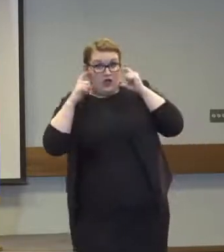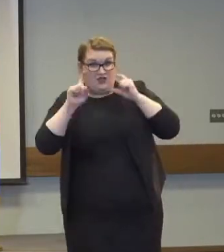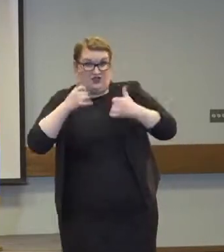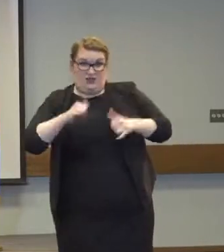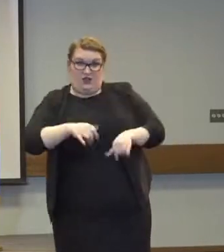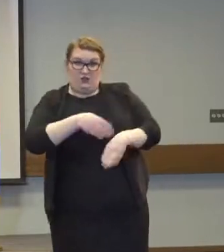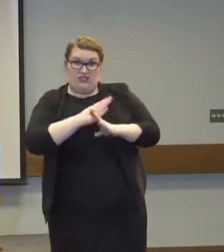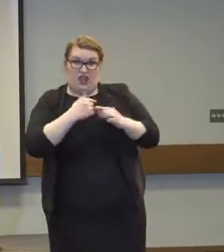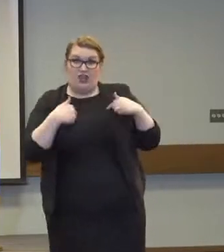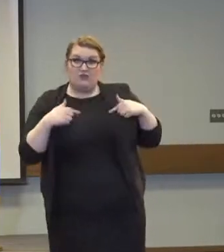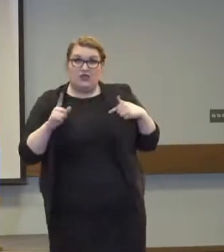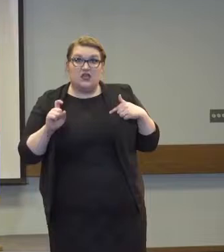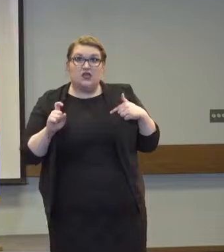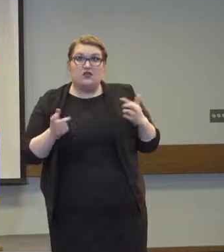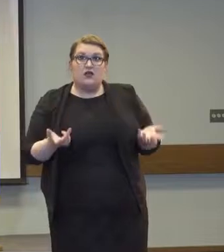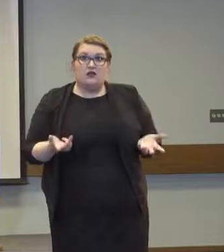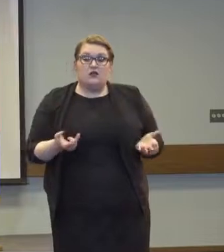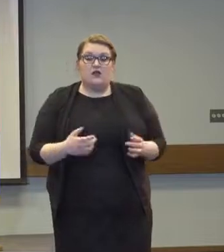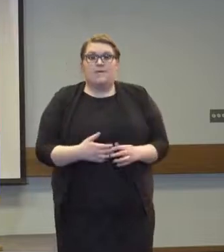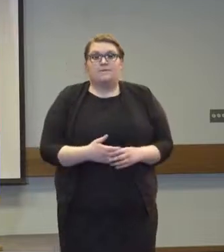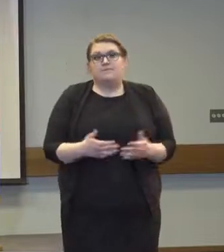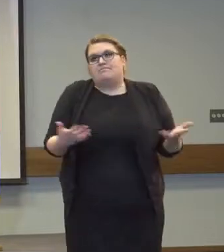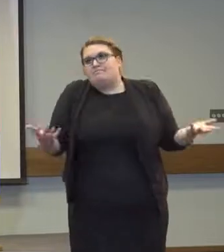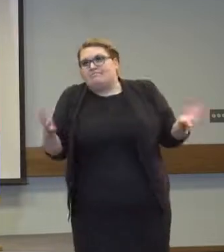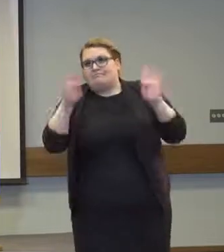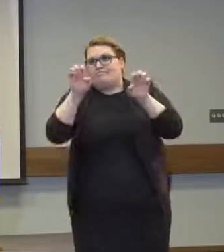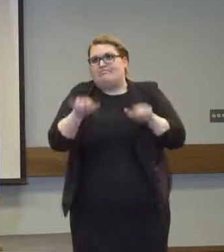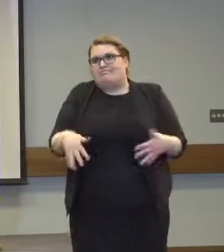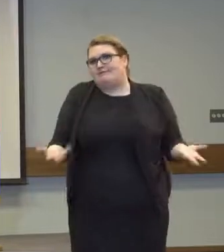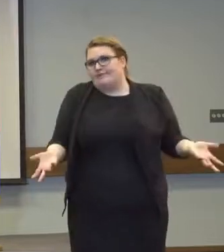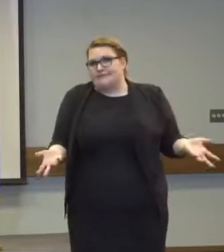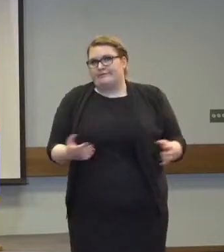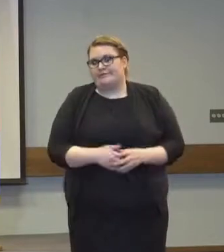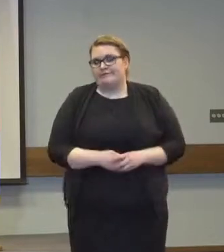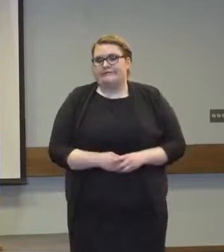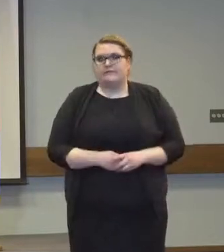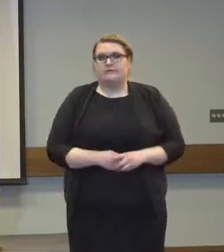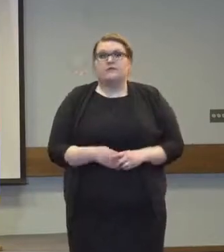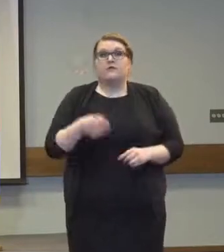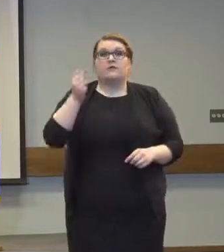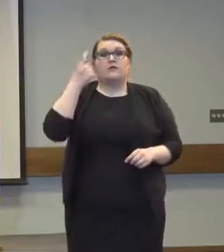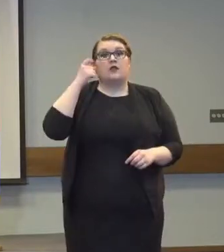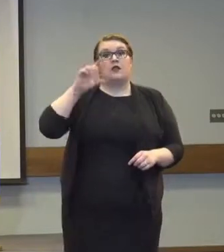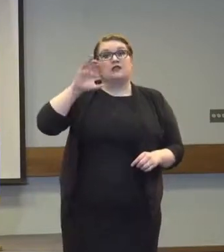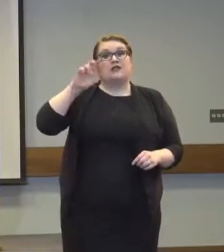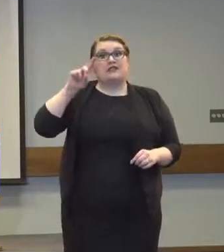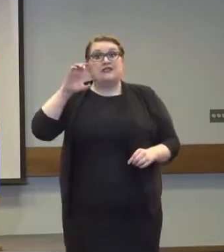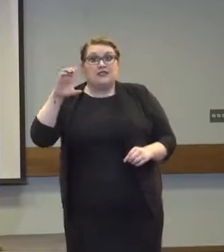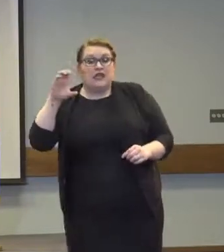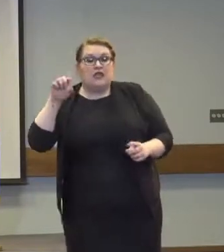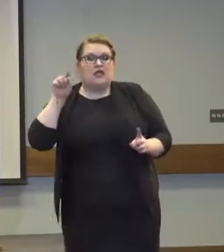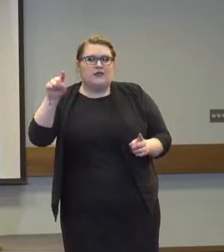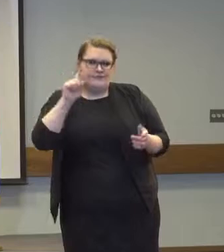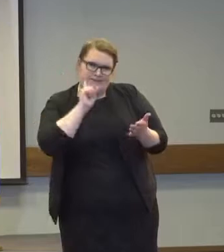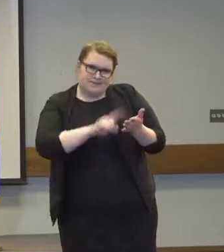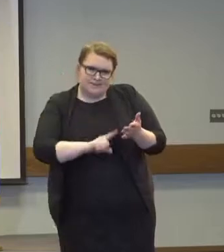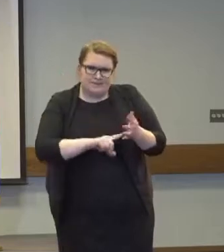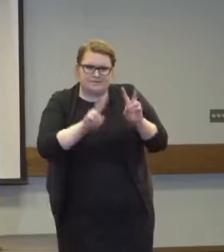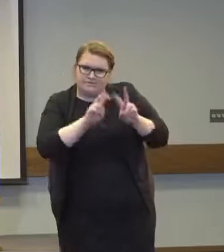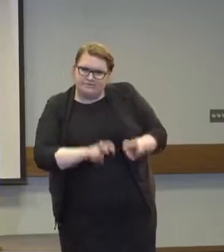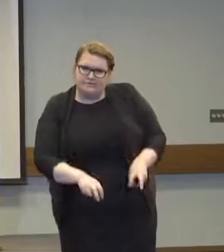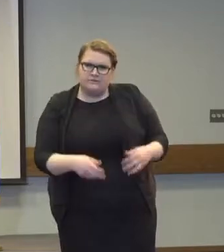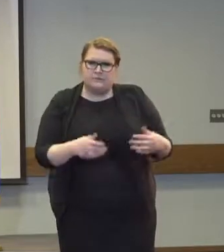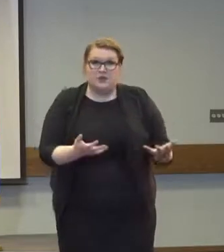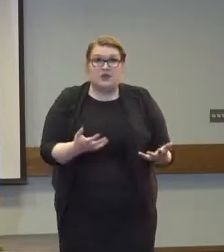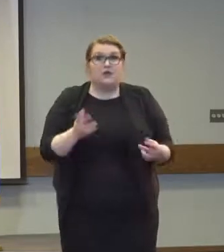coming into contact with things? The jury is out. However, I know that the CDC has been looking at that, and as